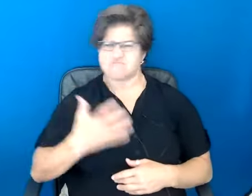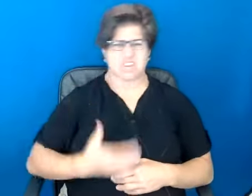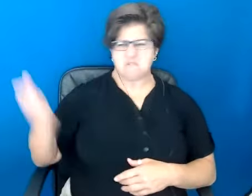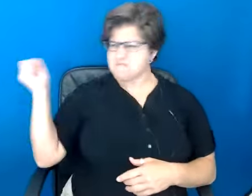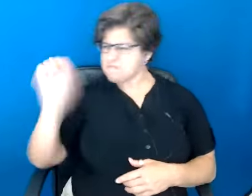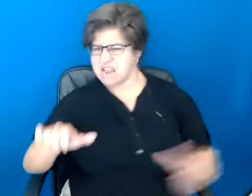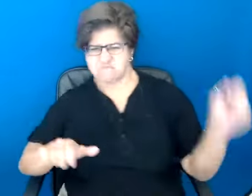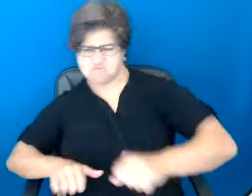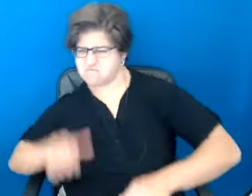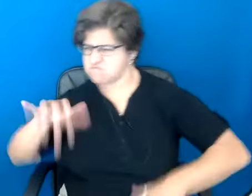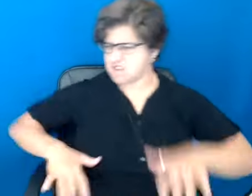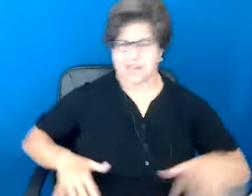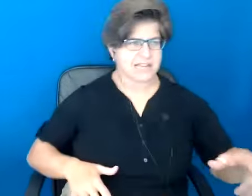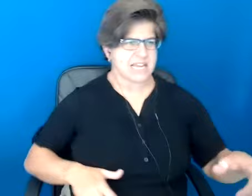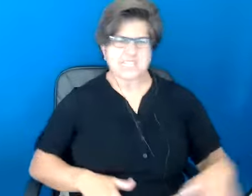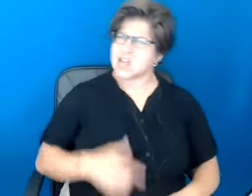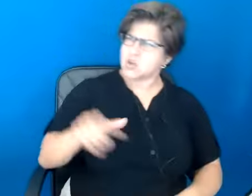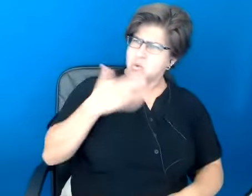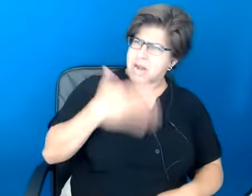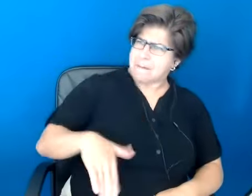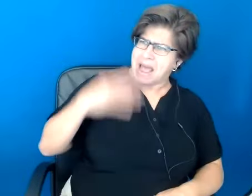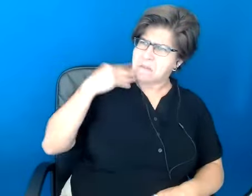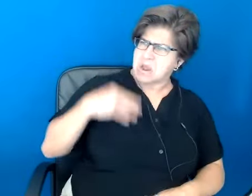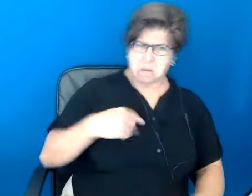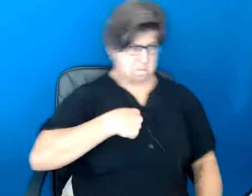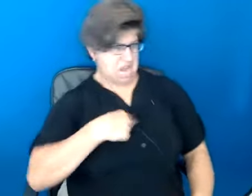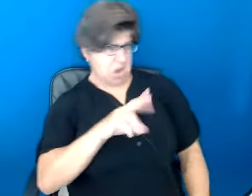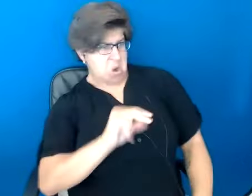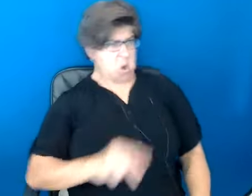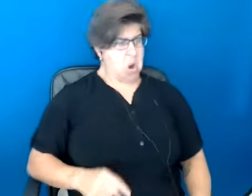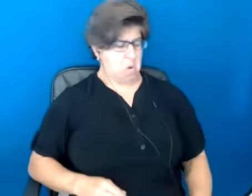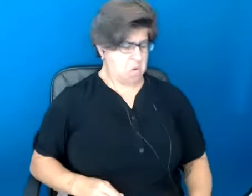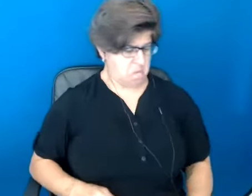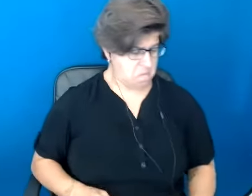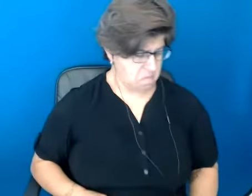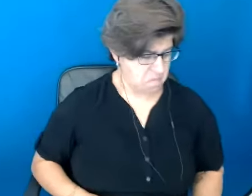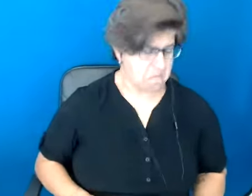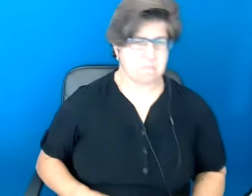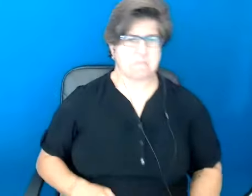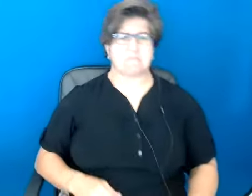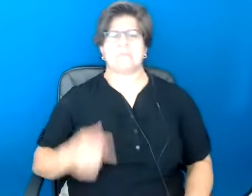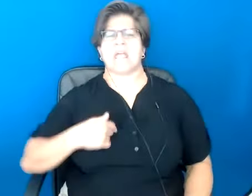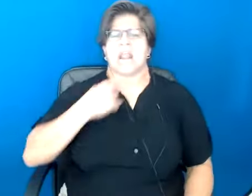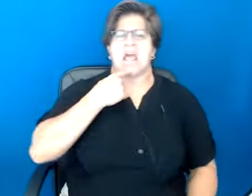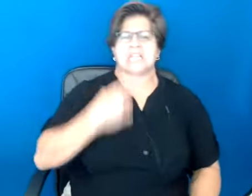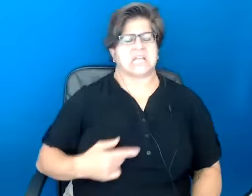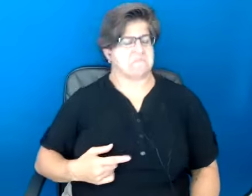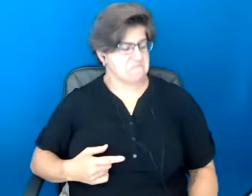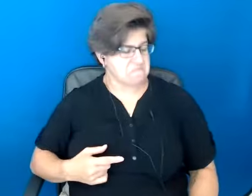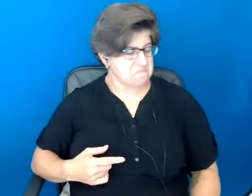it. And I'd think, what do you mean you don't feel like it? And I would storm at the house, banging doors, and he'd say, you in a bad